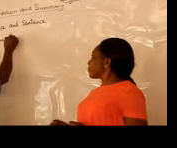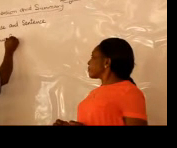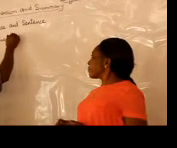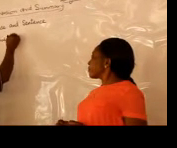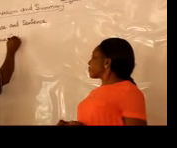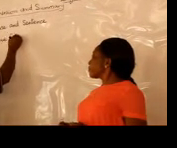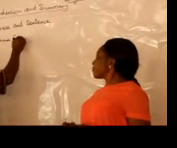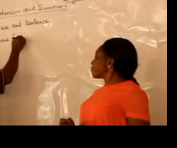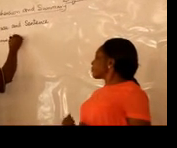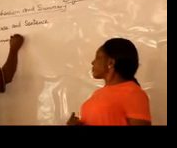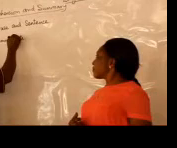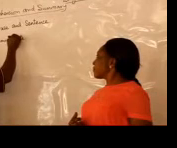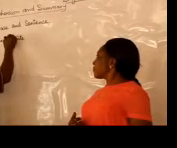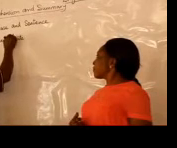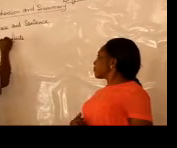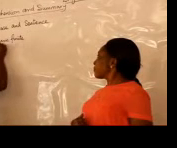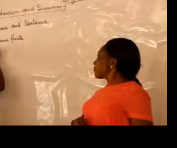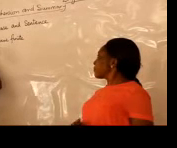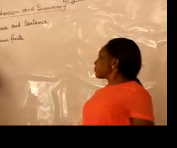finite